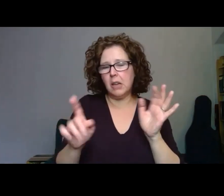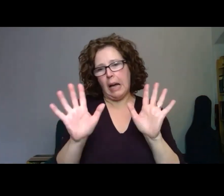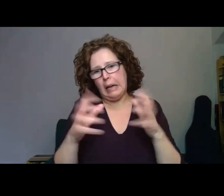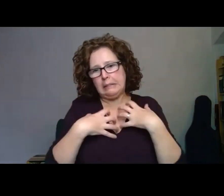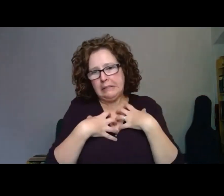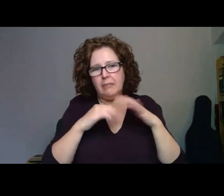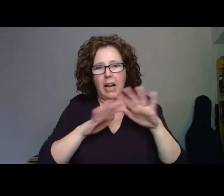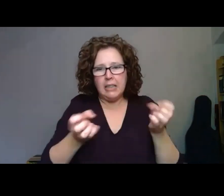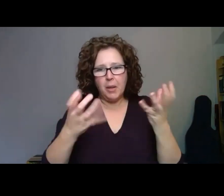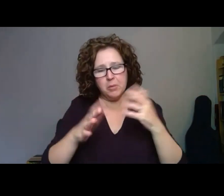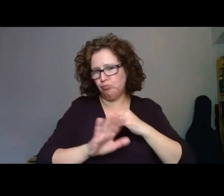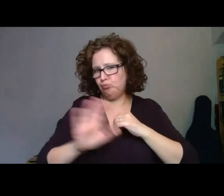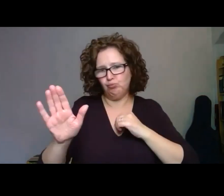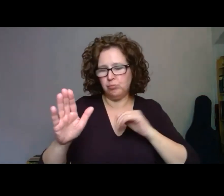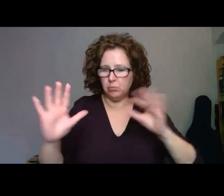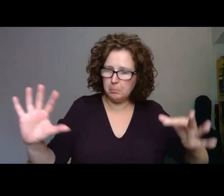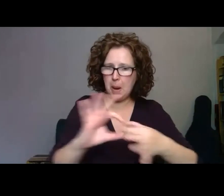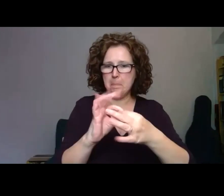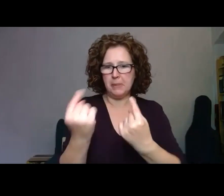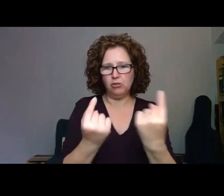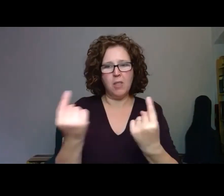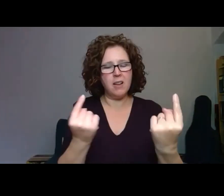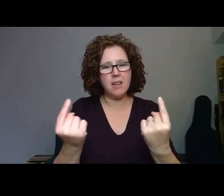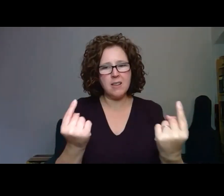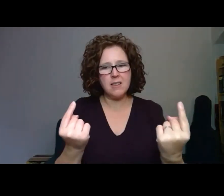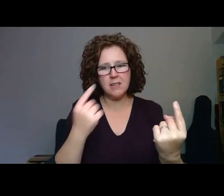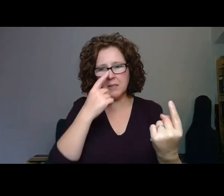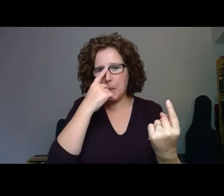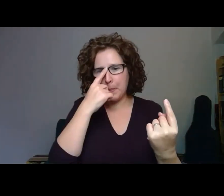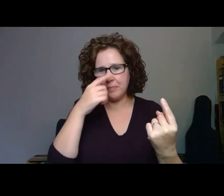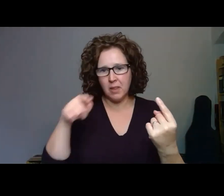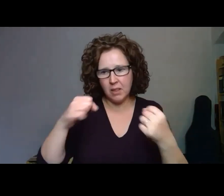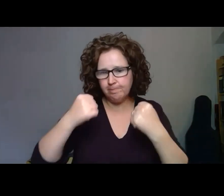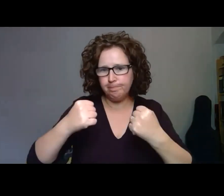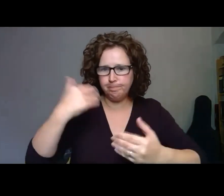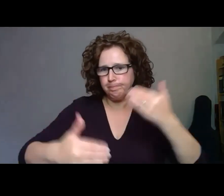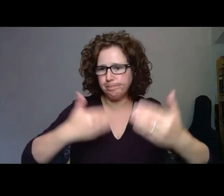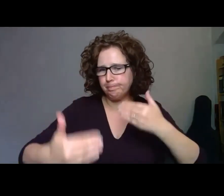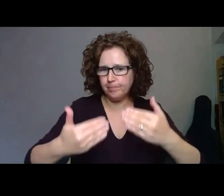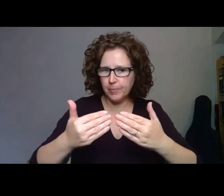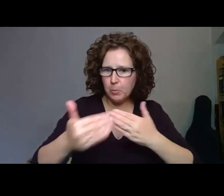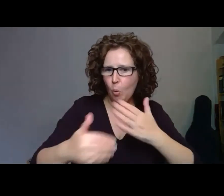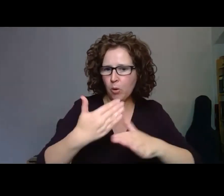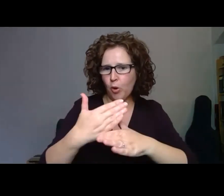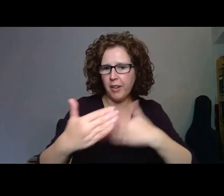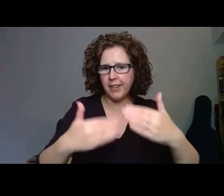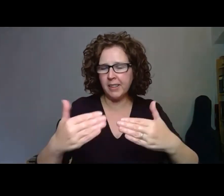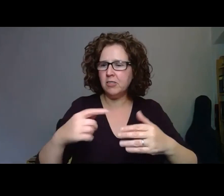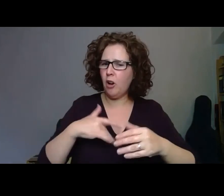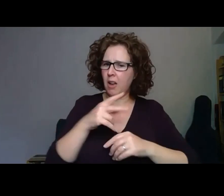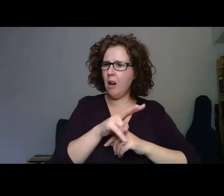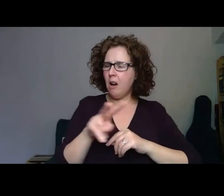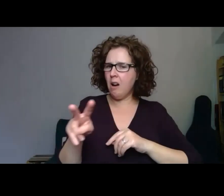are connected and doing more. So this is something that gives me lots of hope,